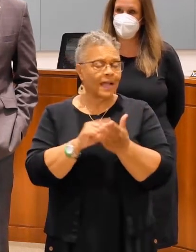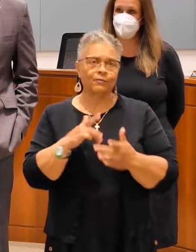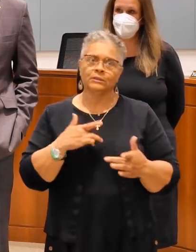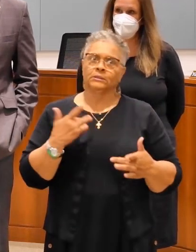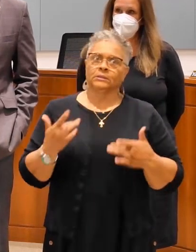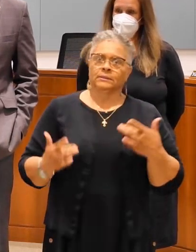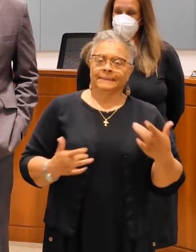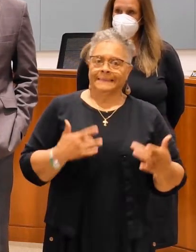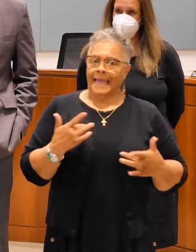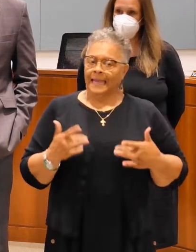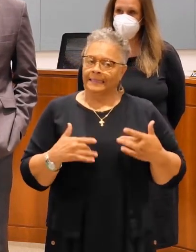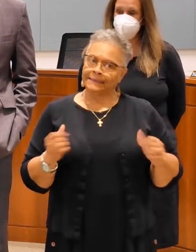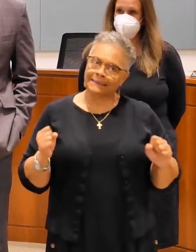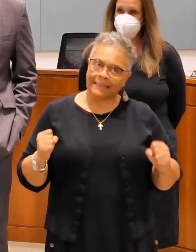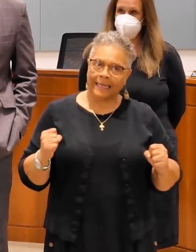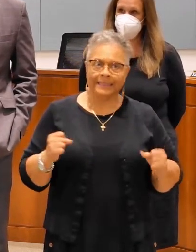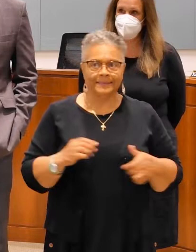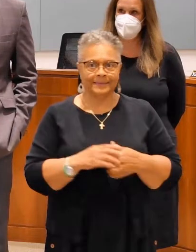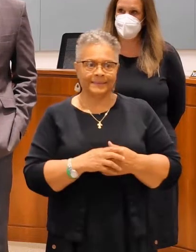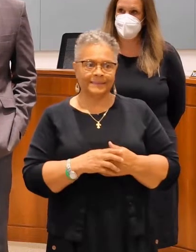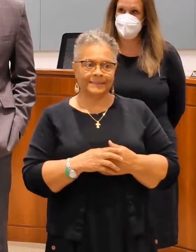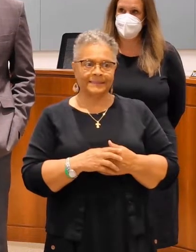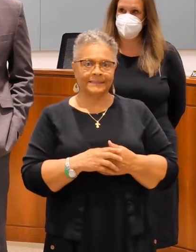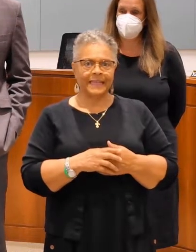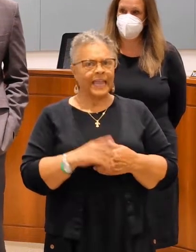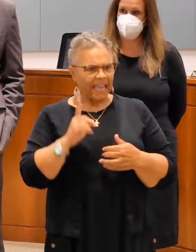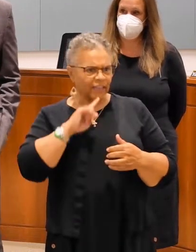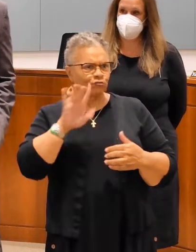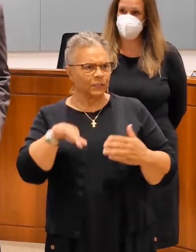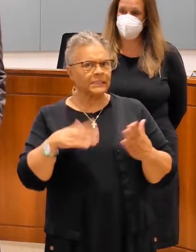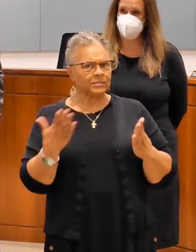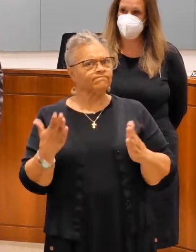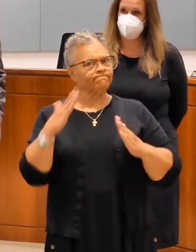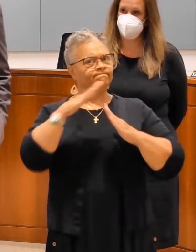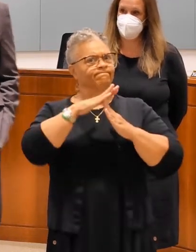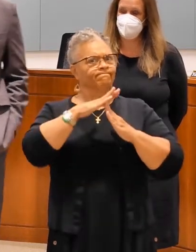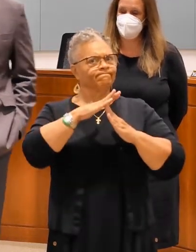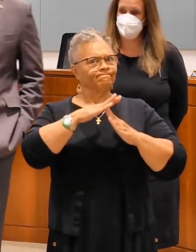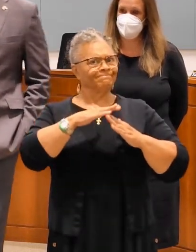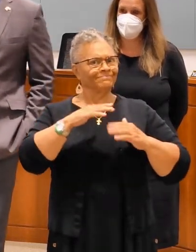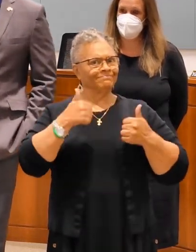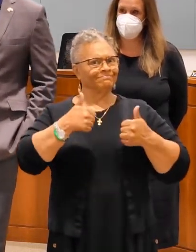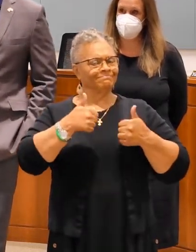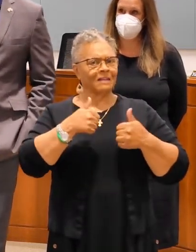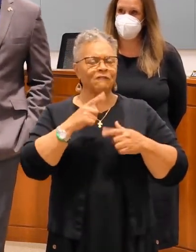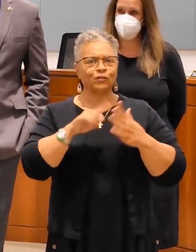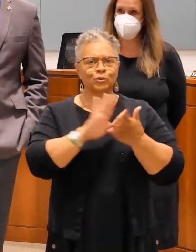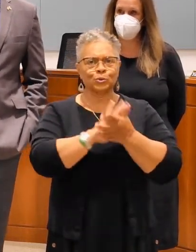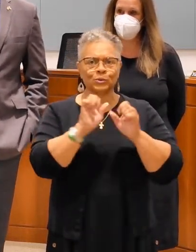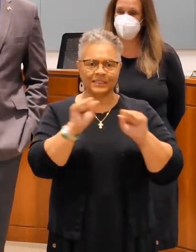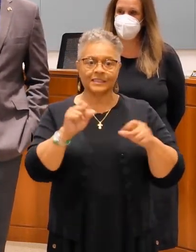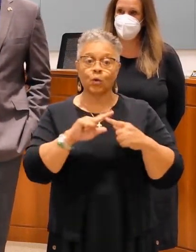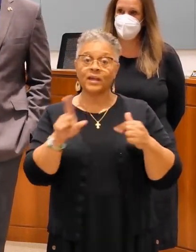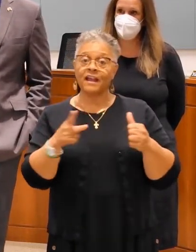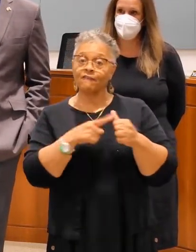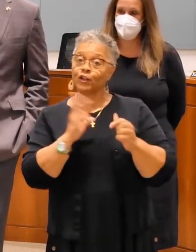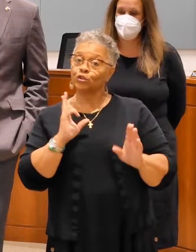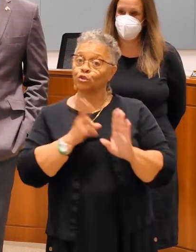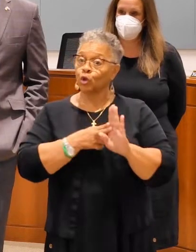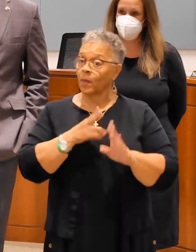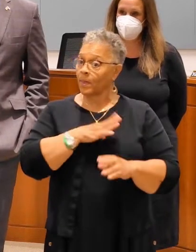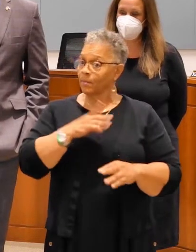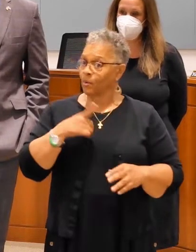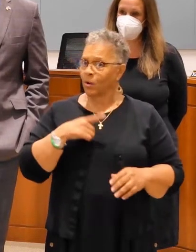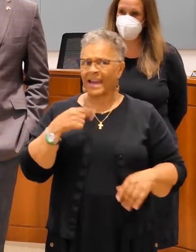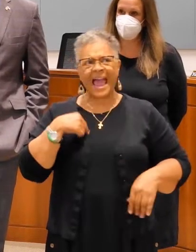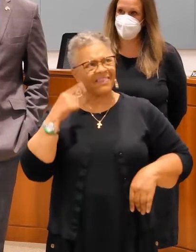excited. It is a milestone for the school system. So when I first joined the board, I said, actually